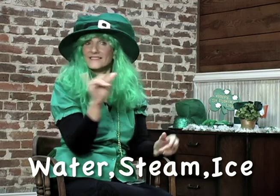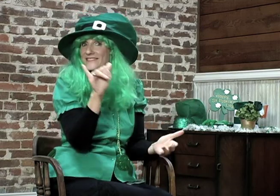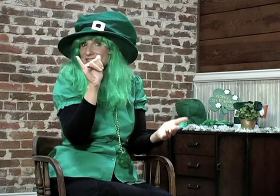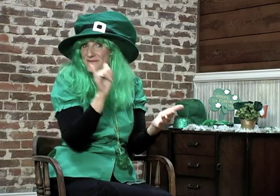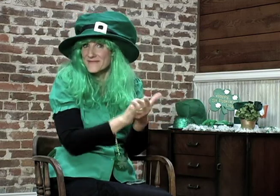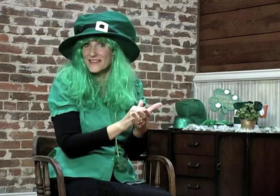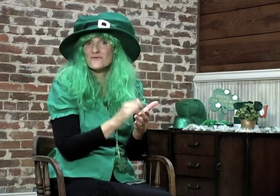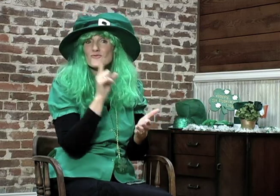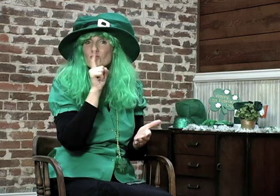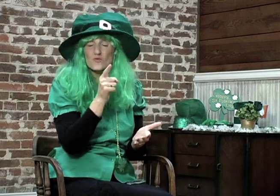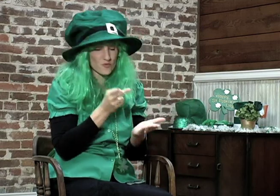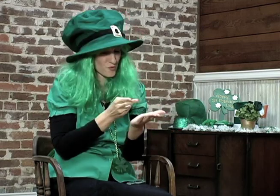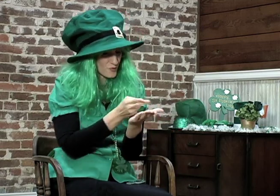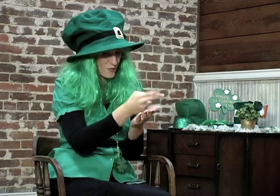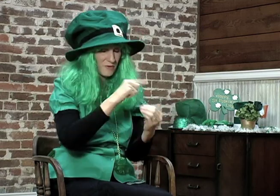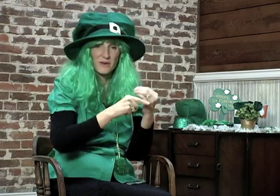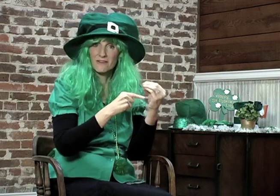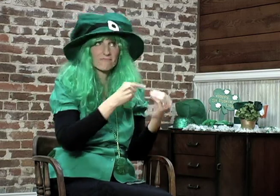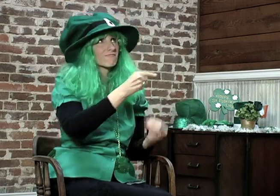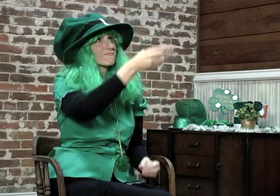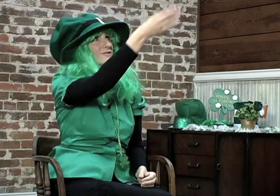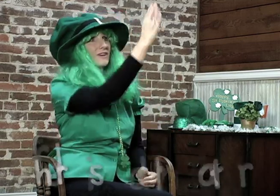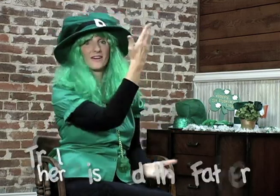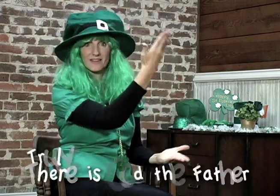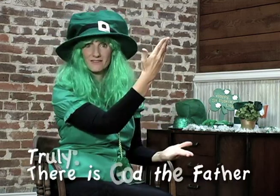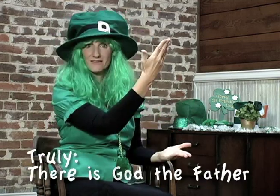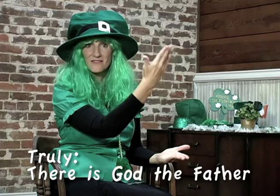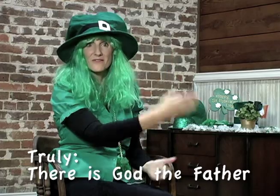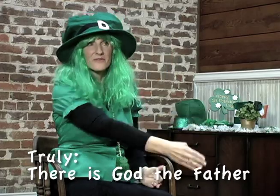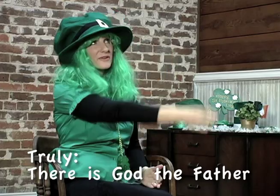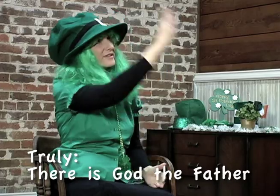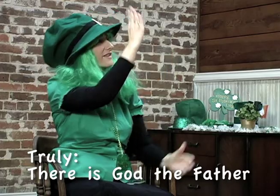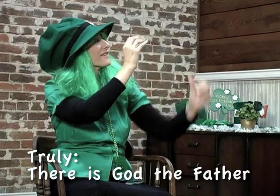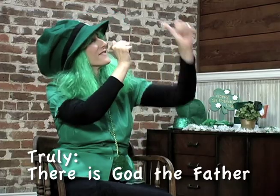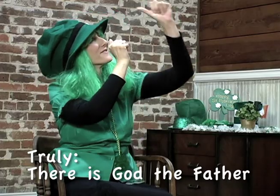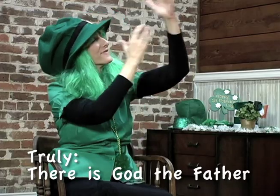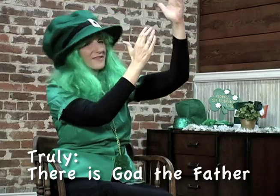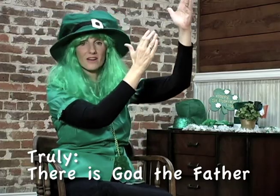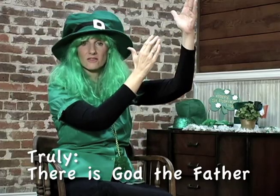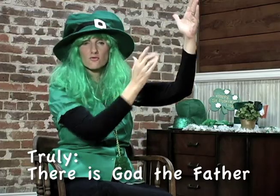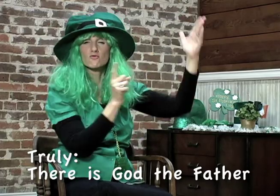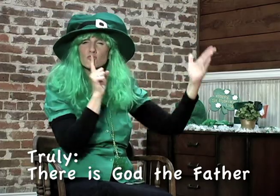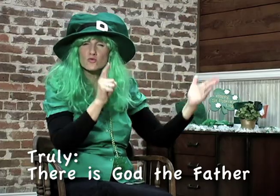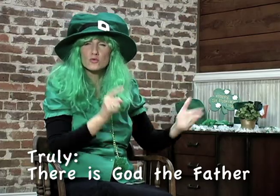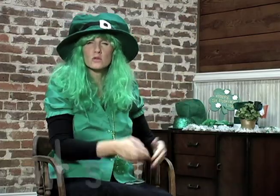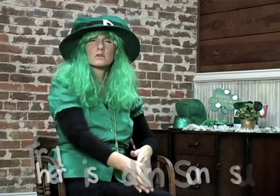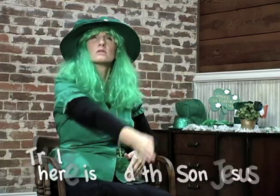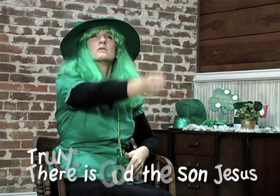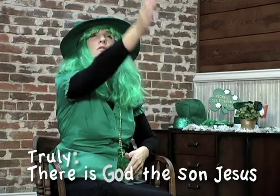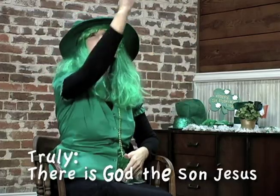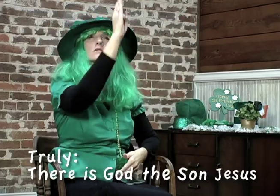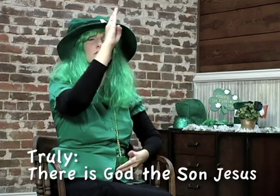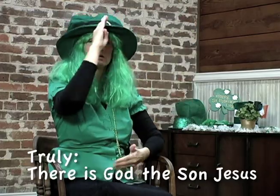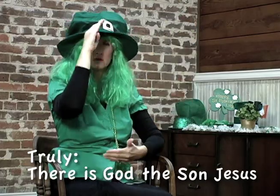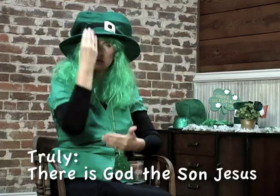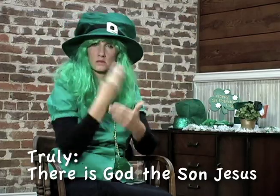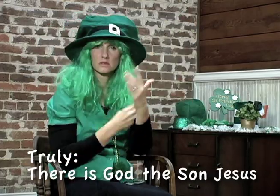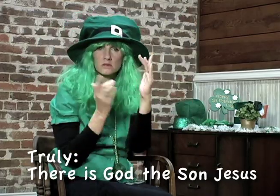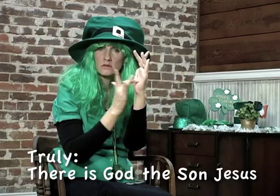representations of water. And that's the same idea about God, the truth about God. There's God the Father, who's truly God, and God